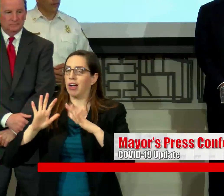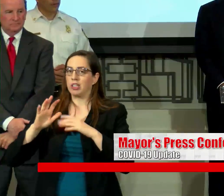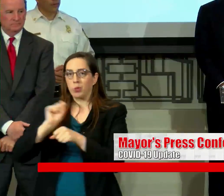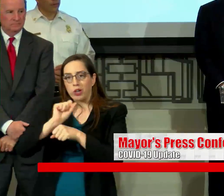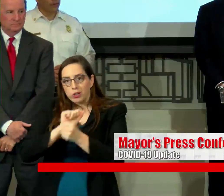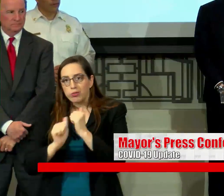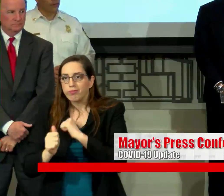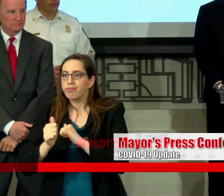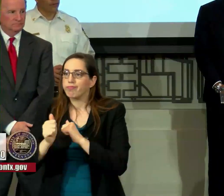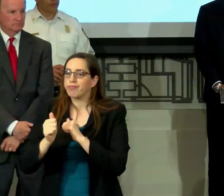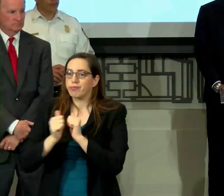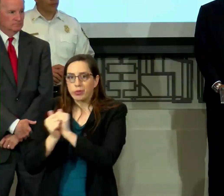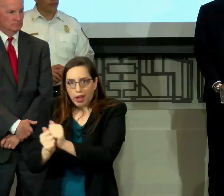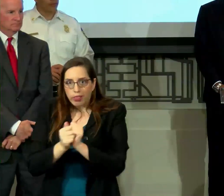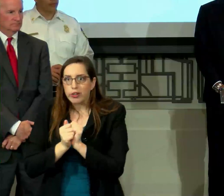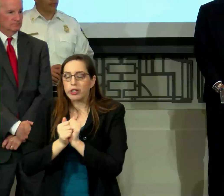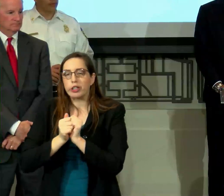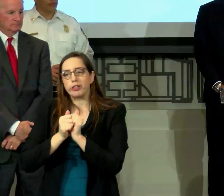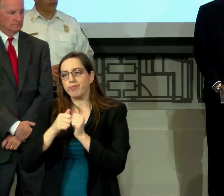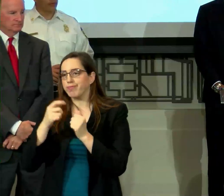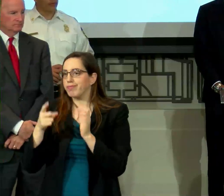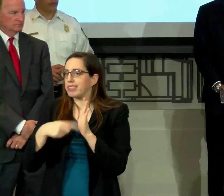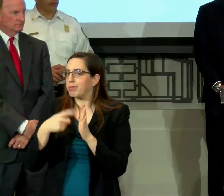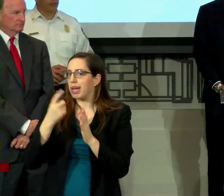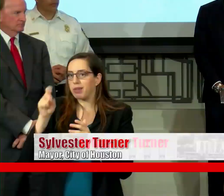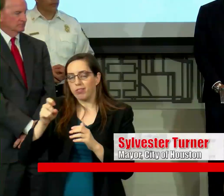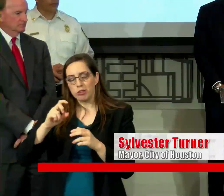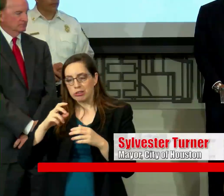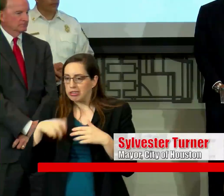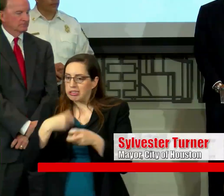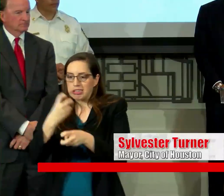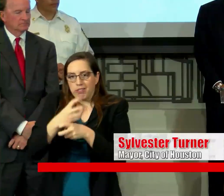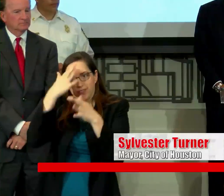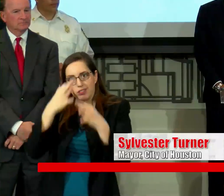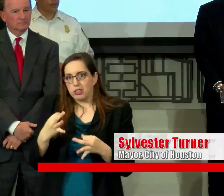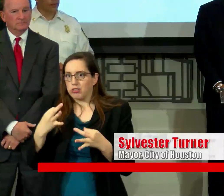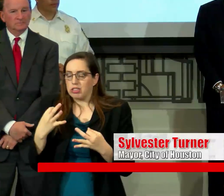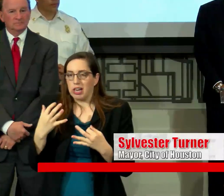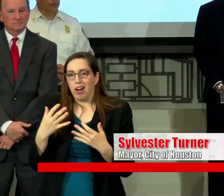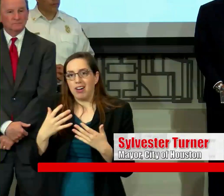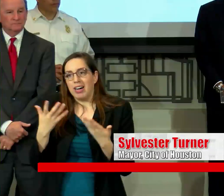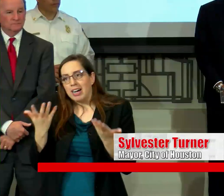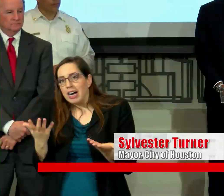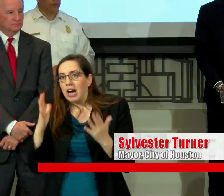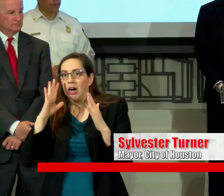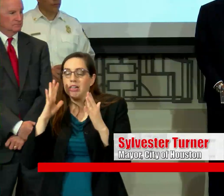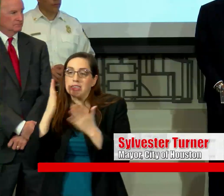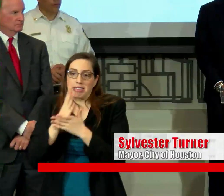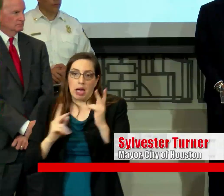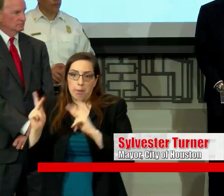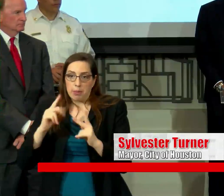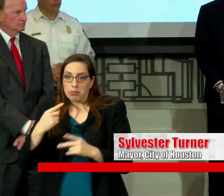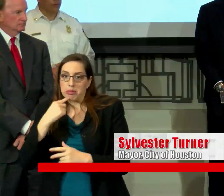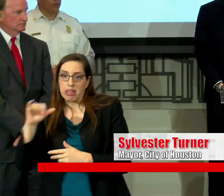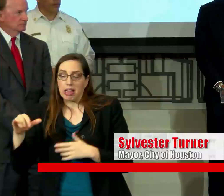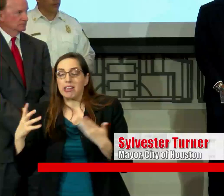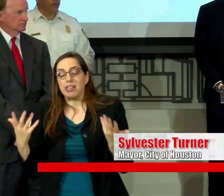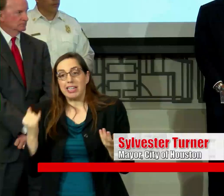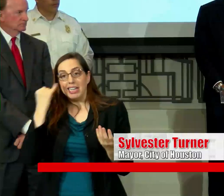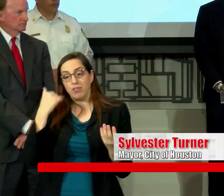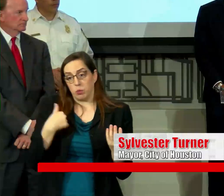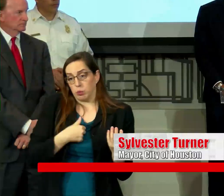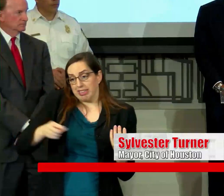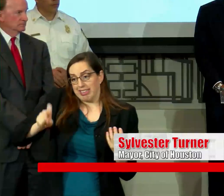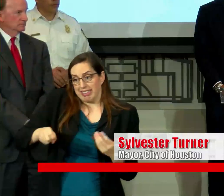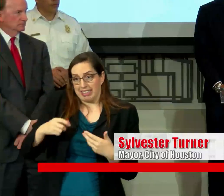part. And I hope that people will assume that attitude. I will tell you, if we need the space, we